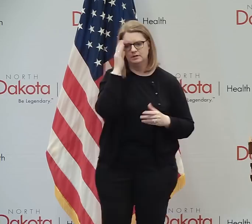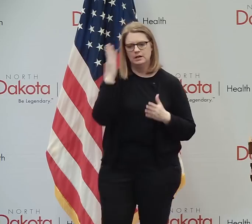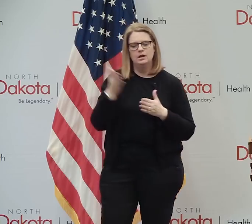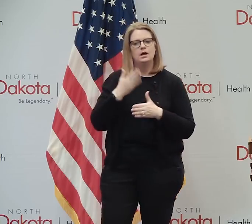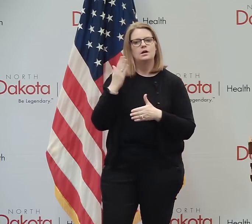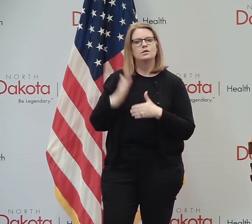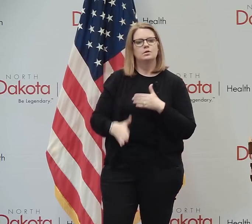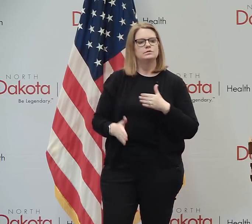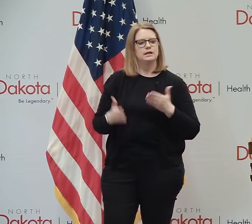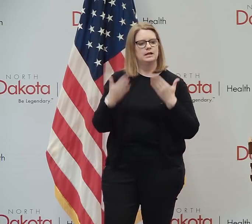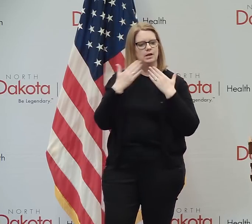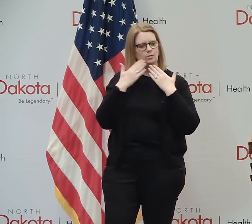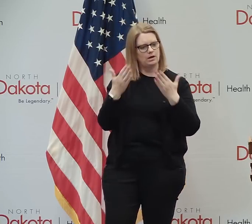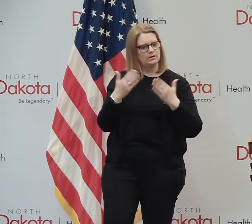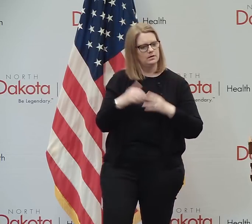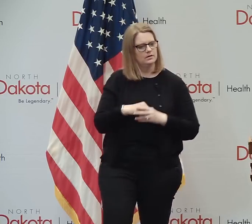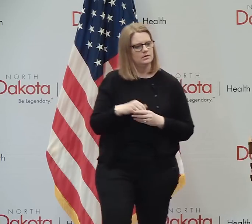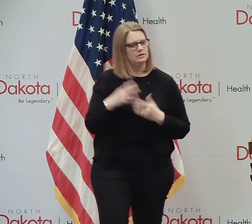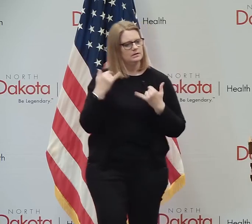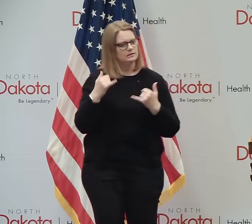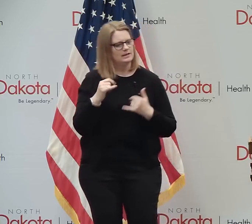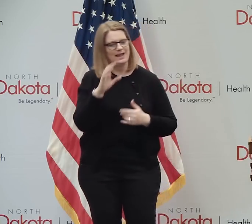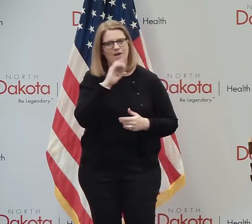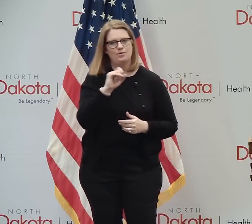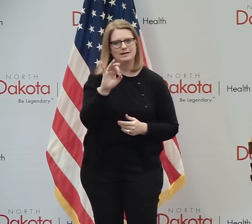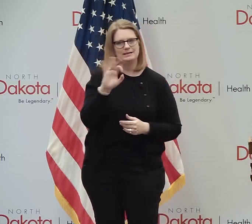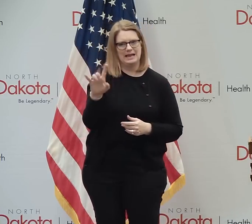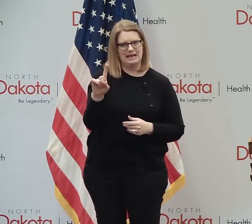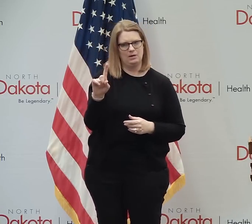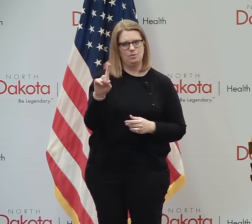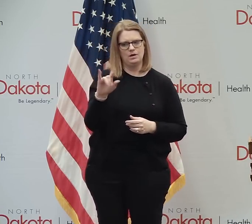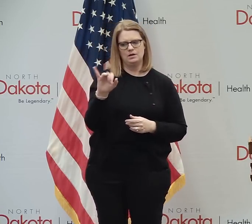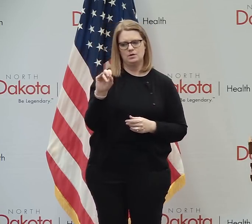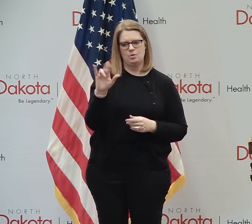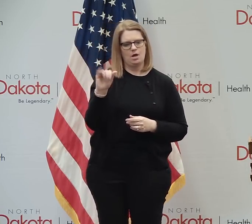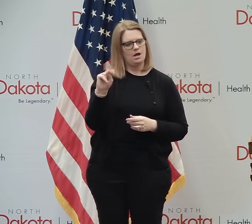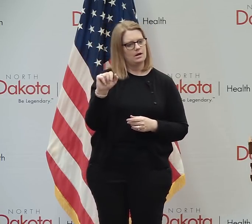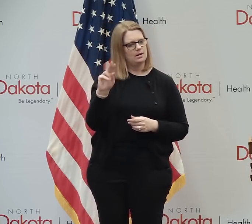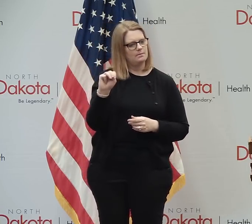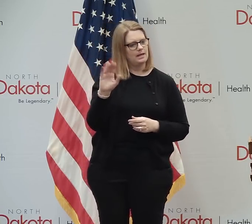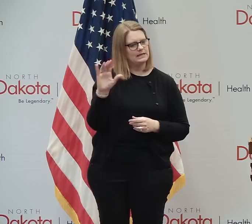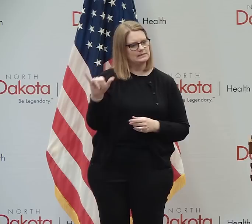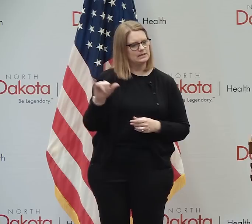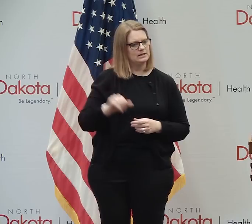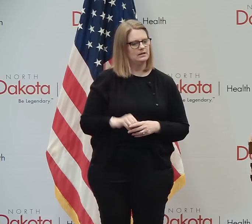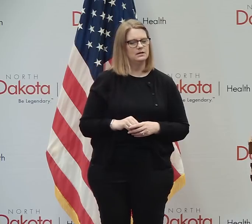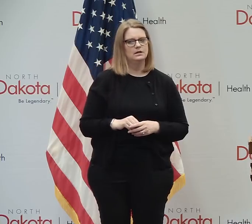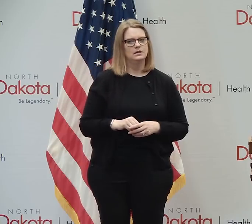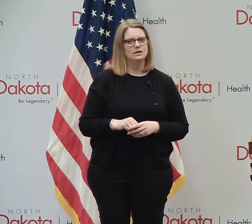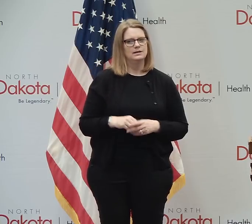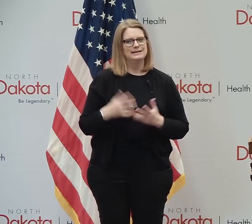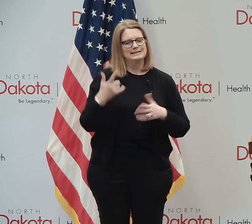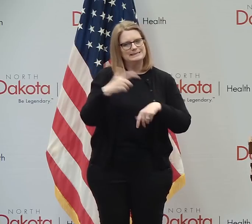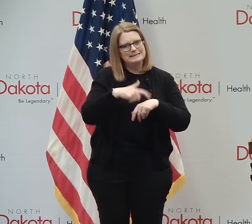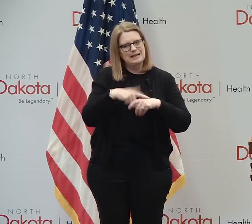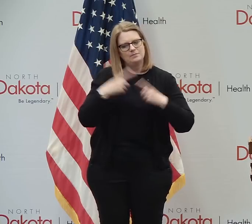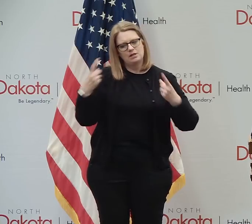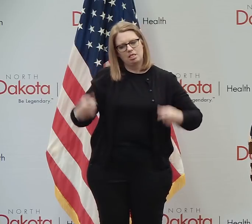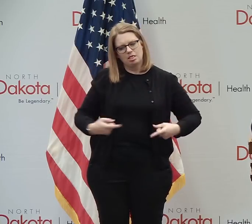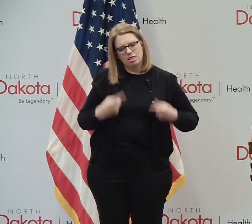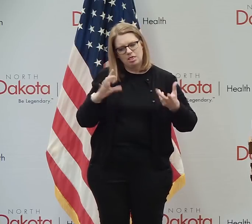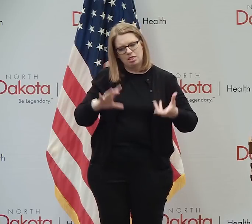gratitude quote, comes from now 91-year-old author Joanna Macy, and she says, "In times of turmoil and